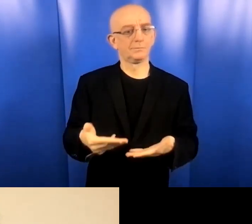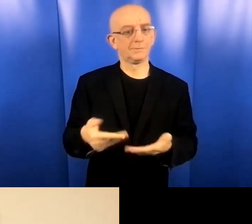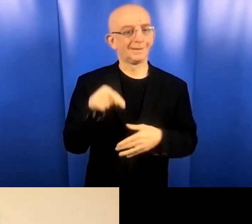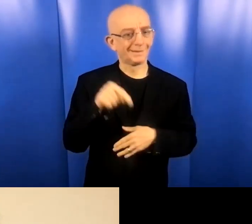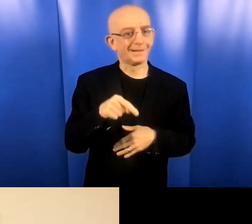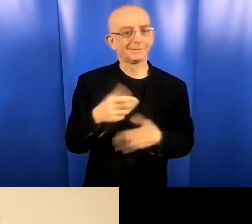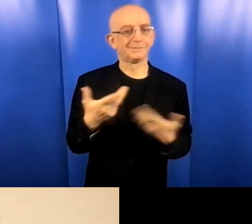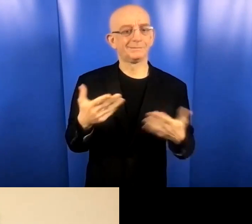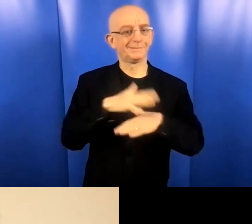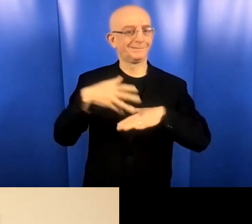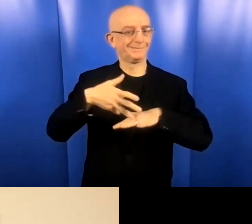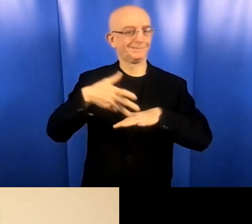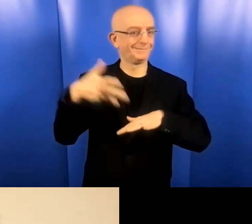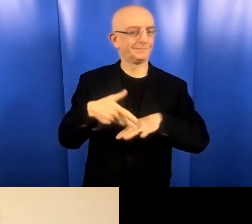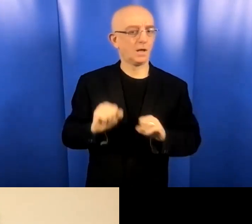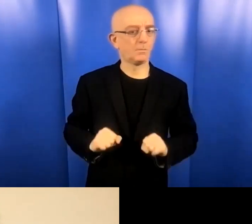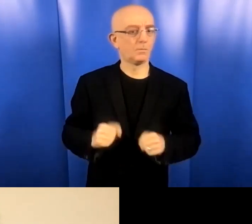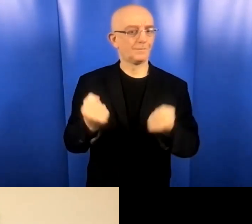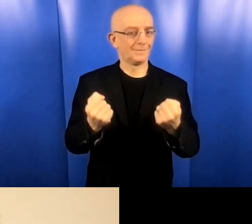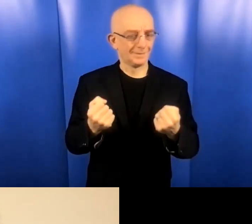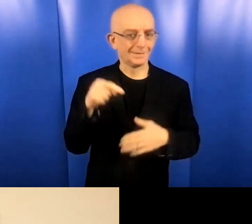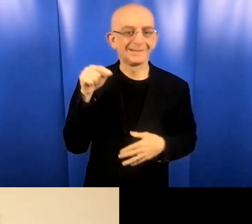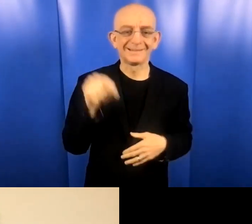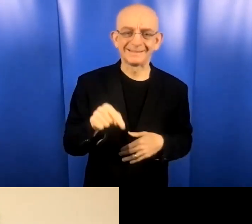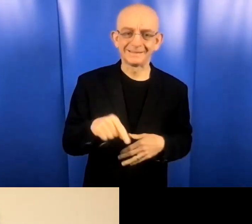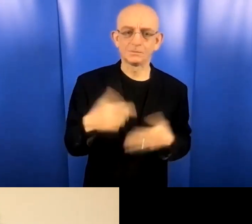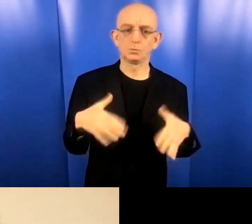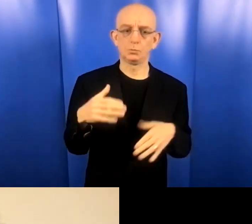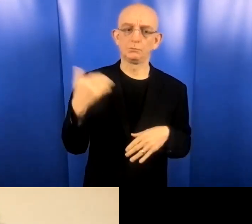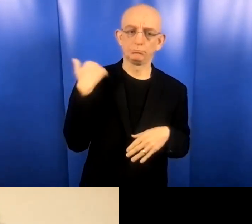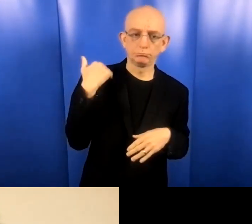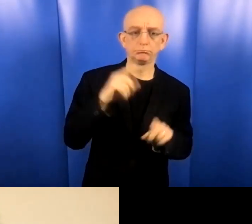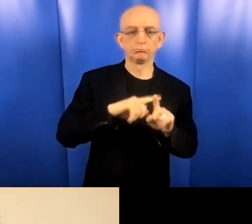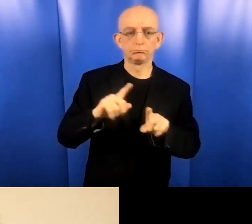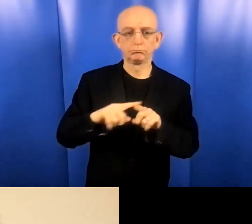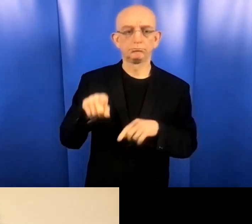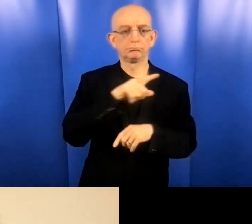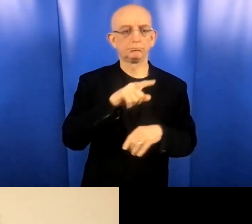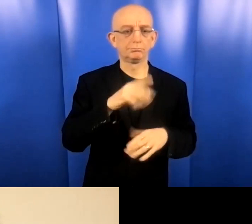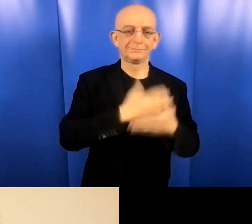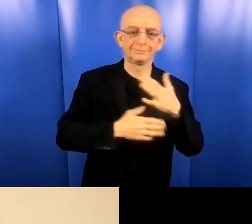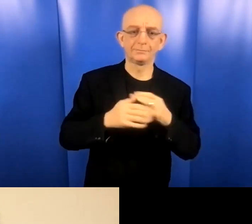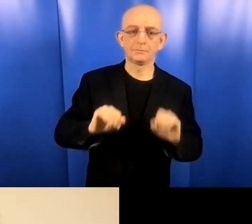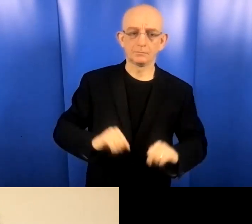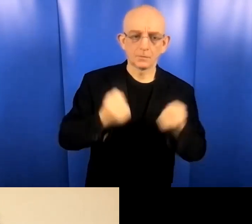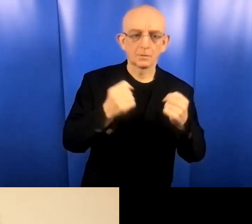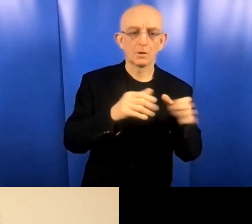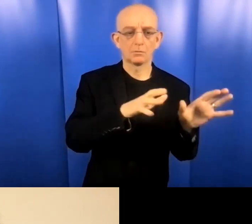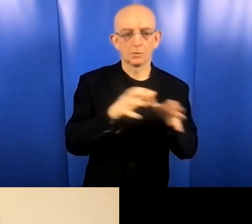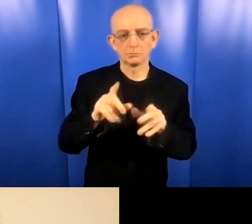versa. This happens in our day-to-day lives. So when this kind of challenges